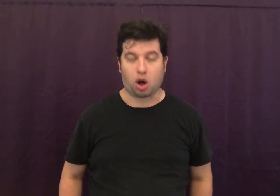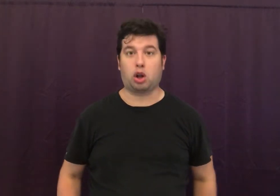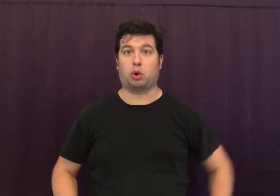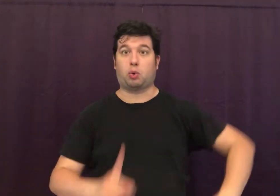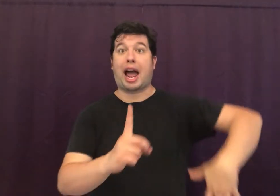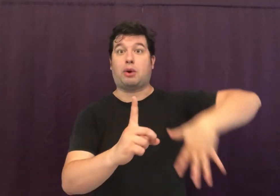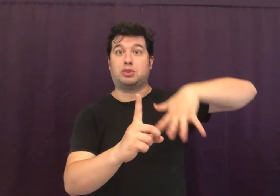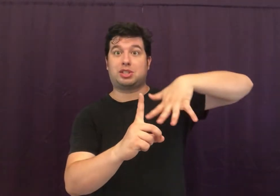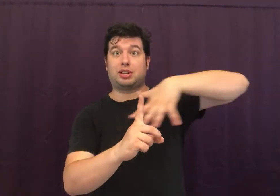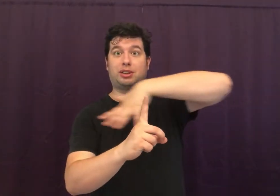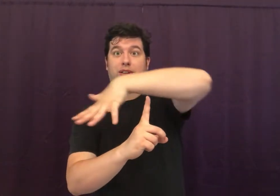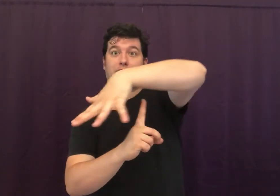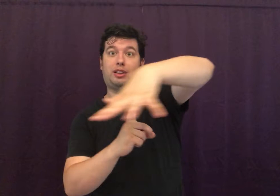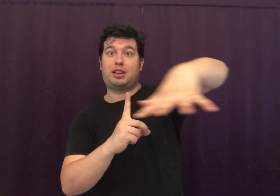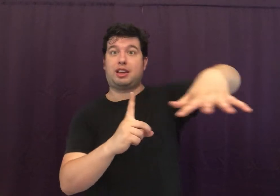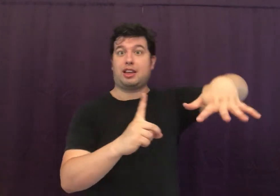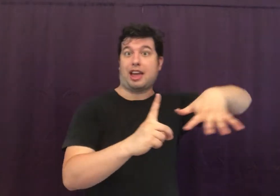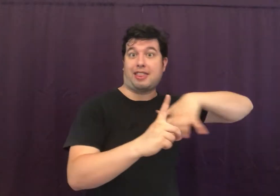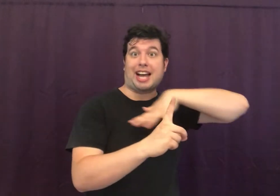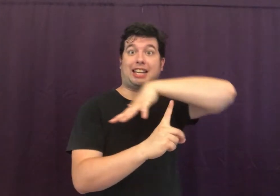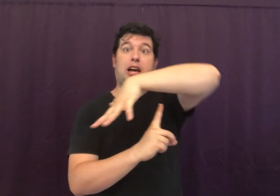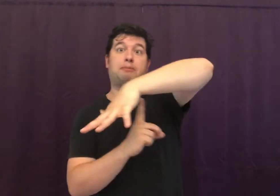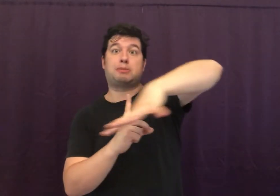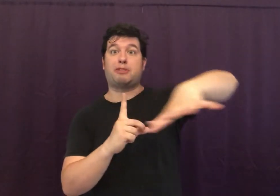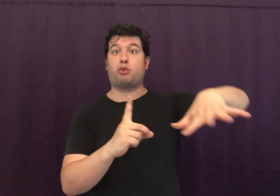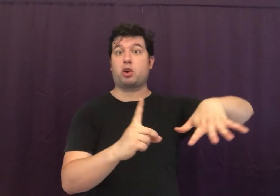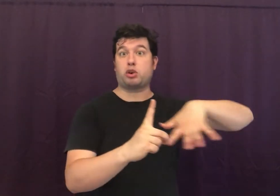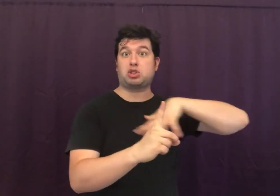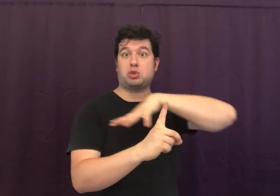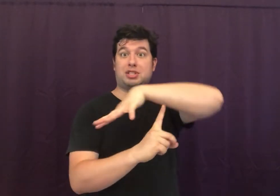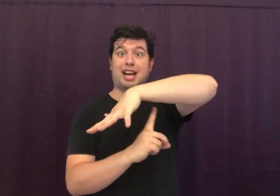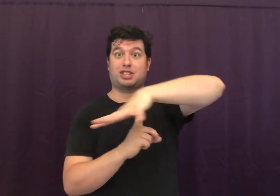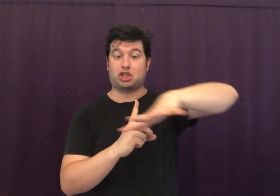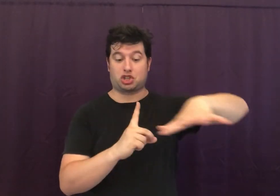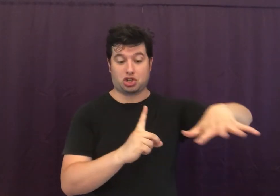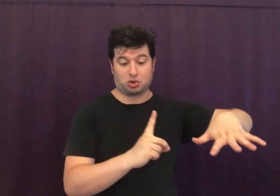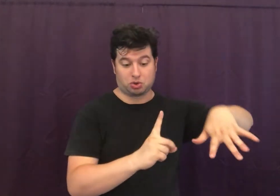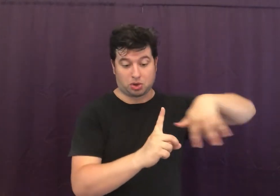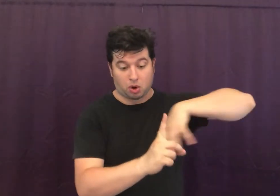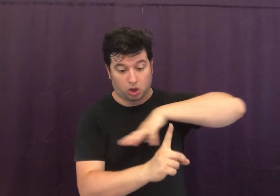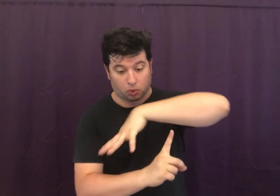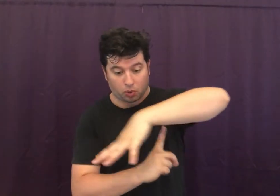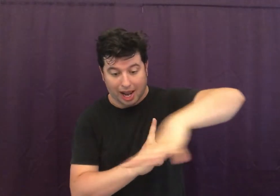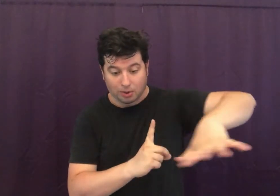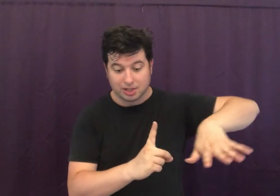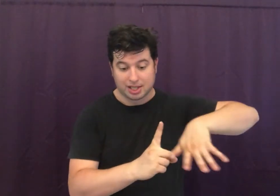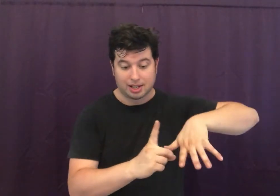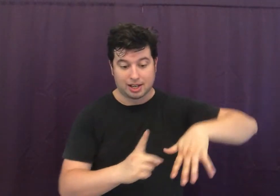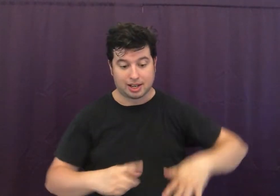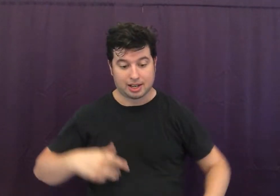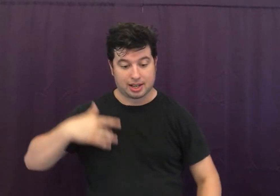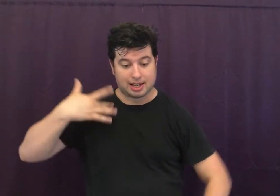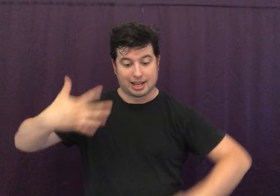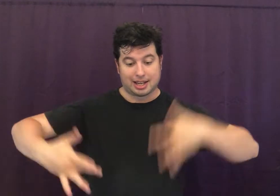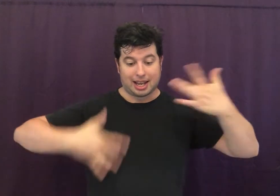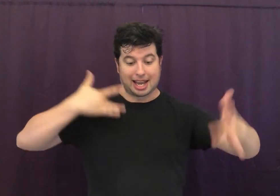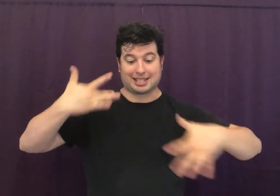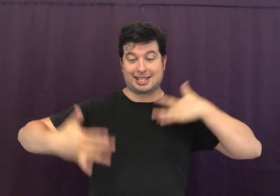All around. And that comes before those 2 signs I just showed you. So all around,